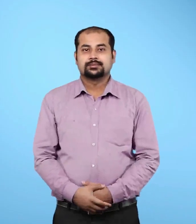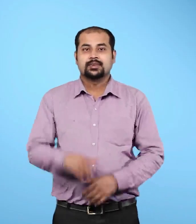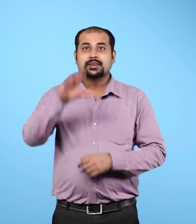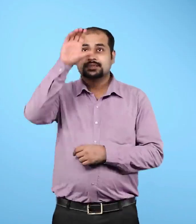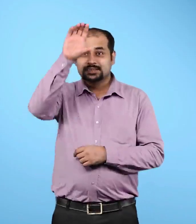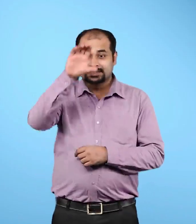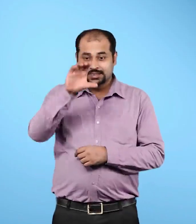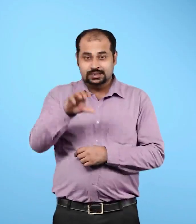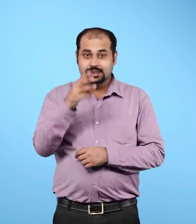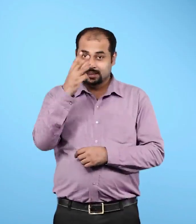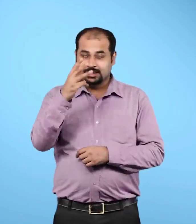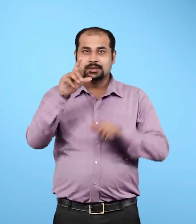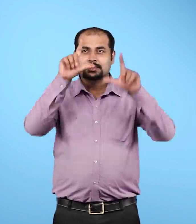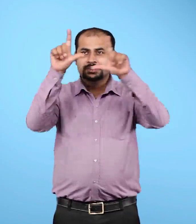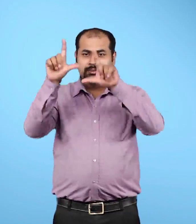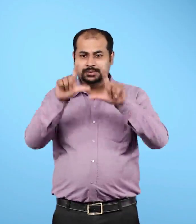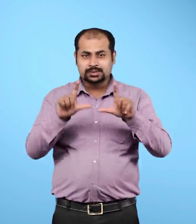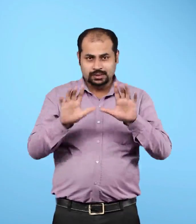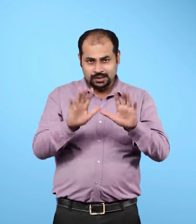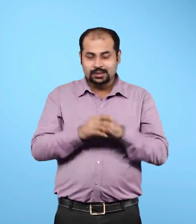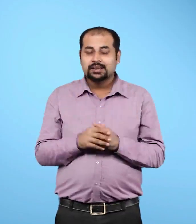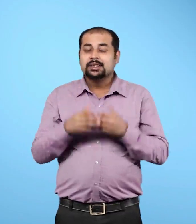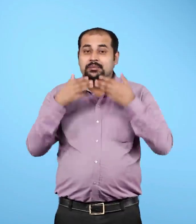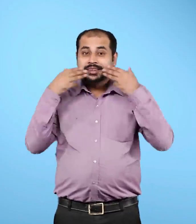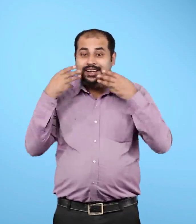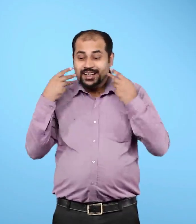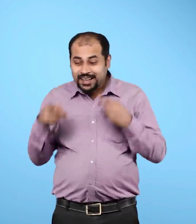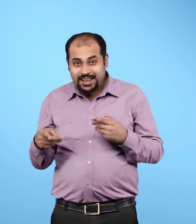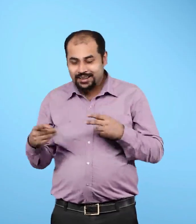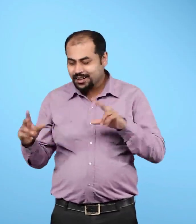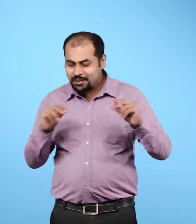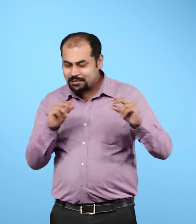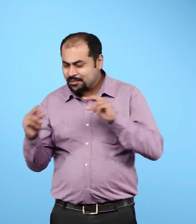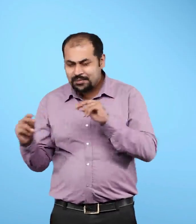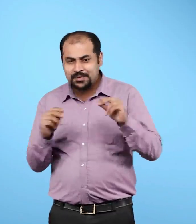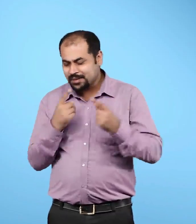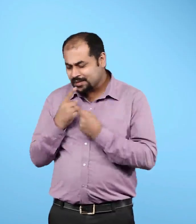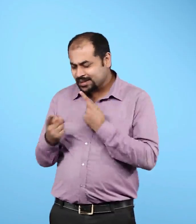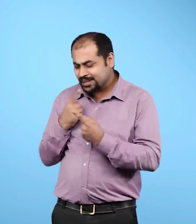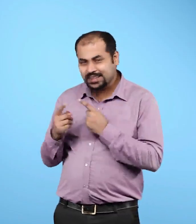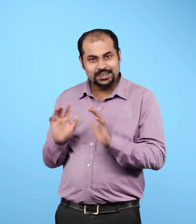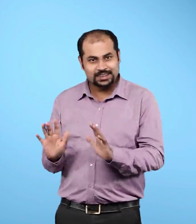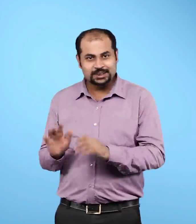This page has 3 pictures and conversation of 2 cats regarding beads.